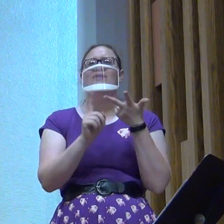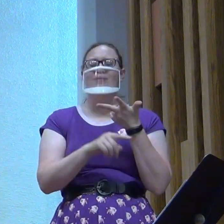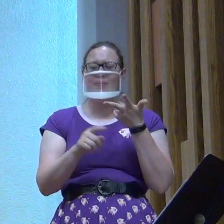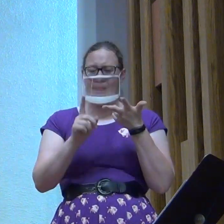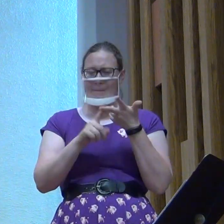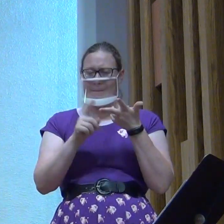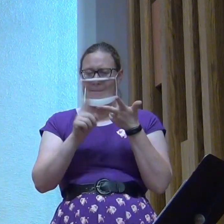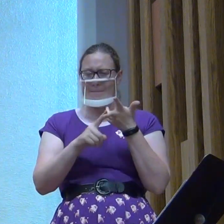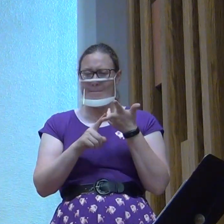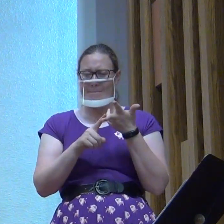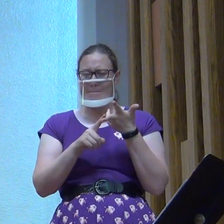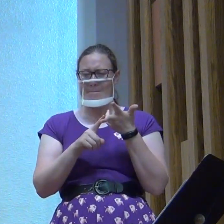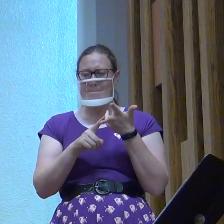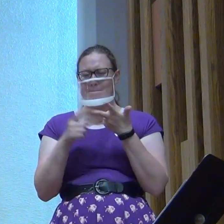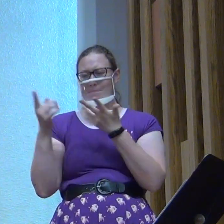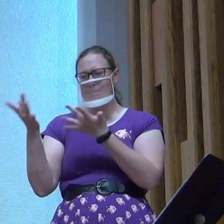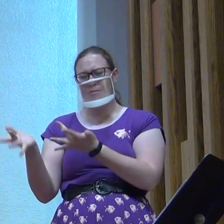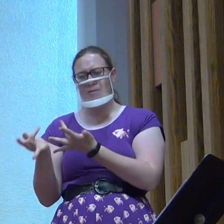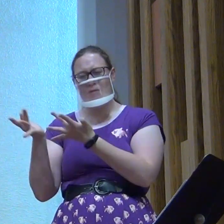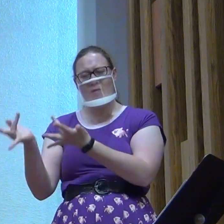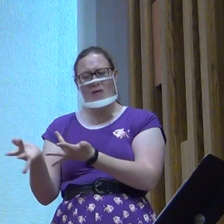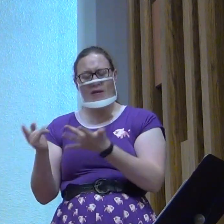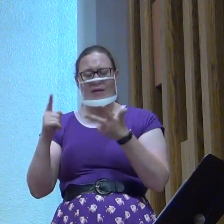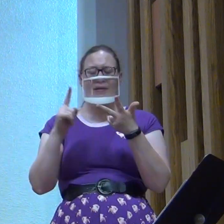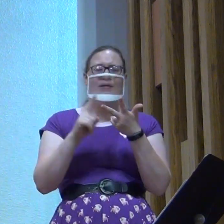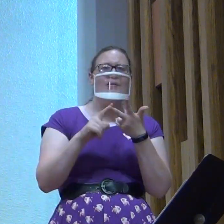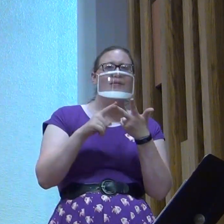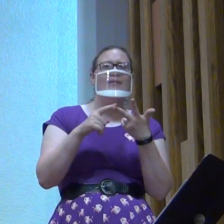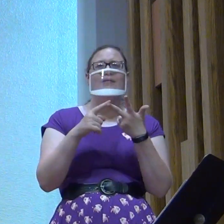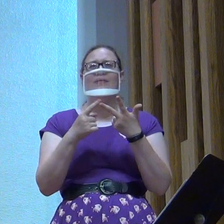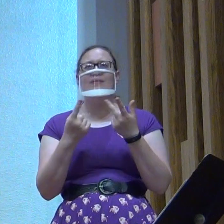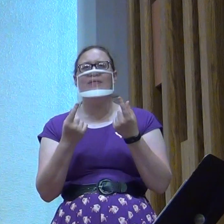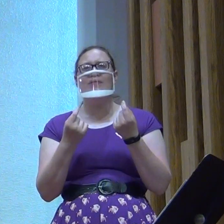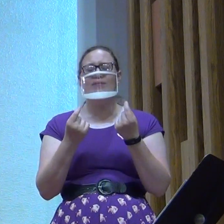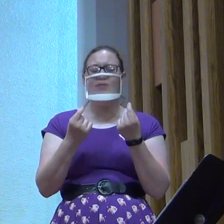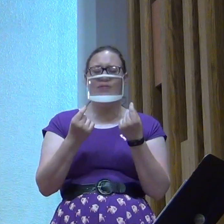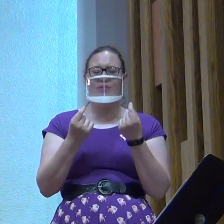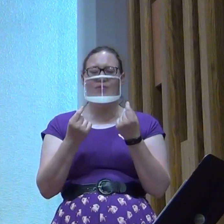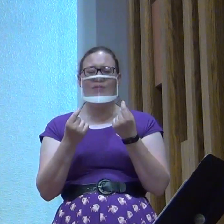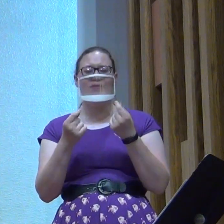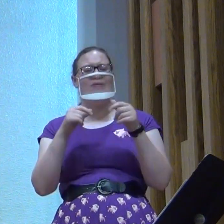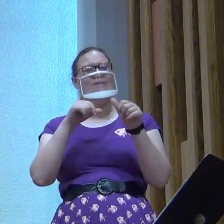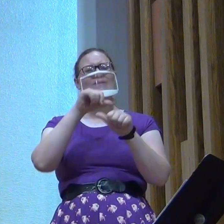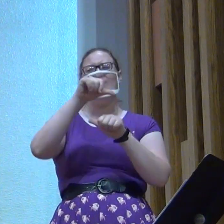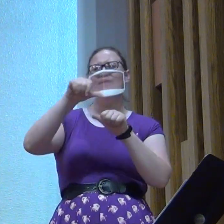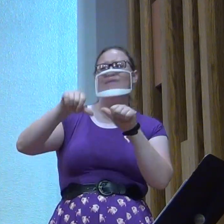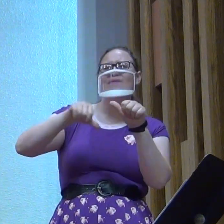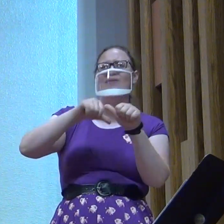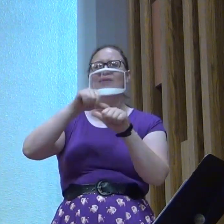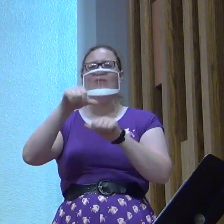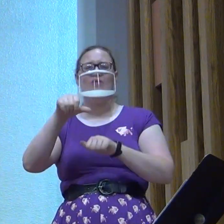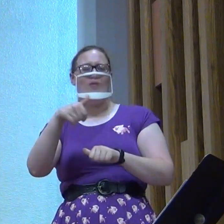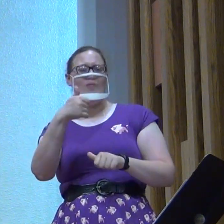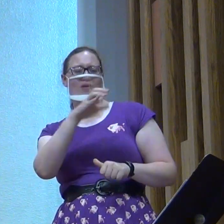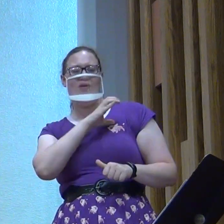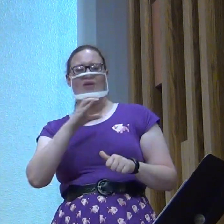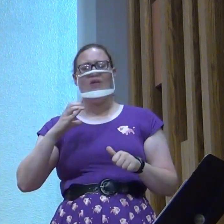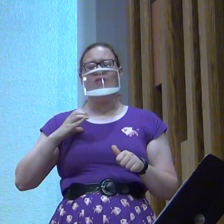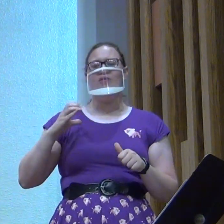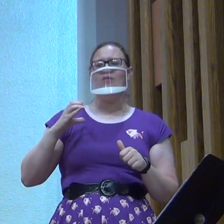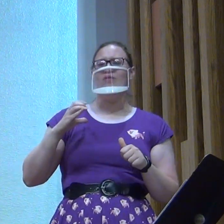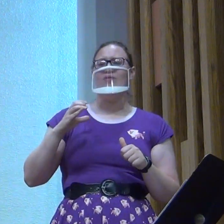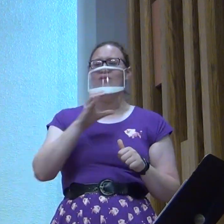fill that waiting time with time spent in fellowship with our brothers